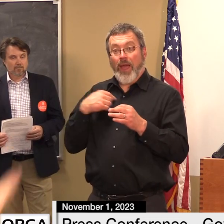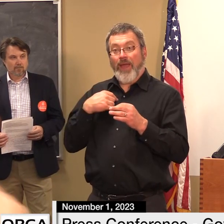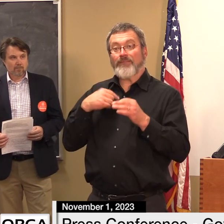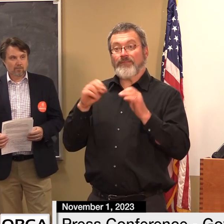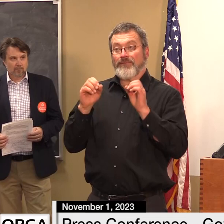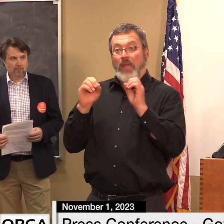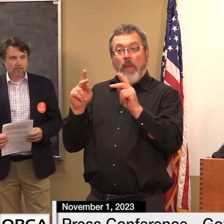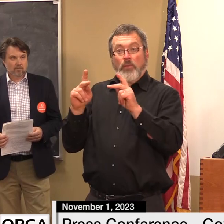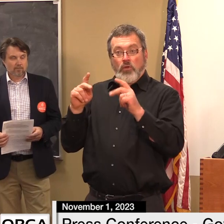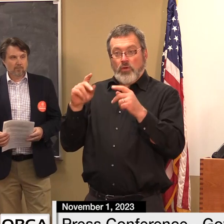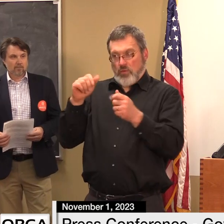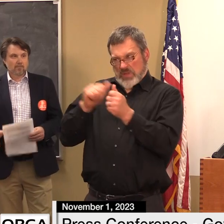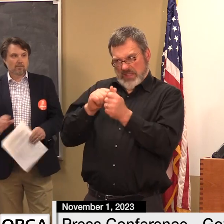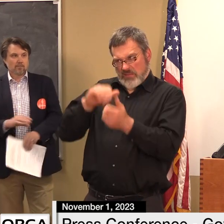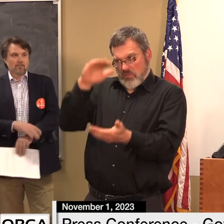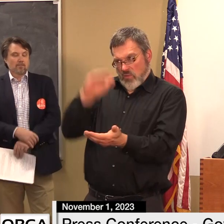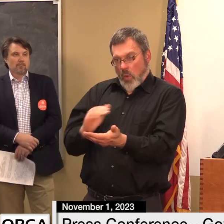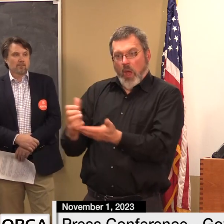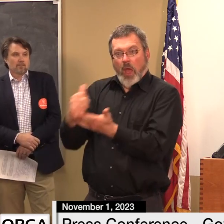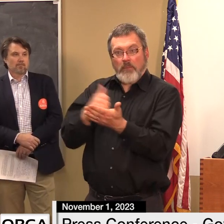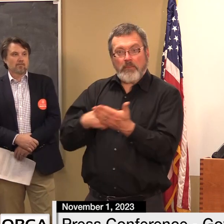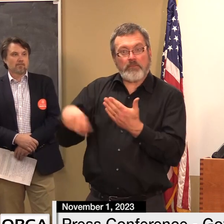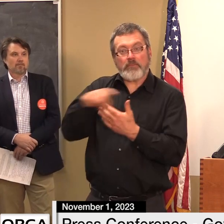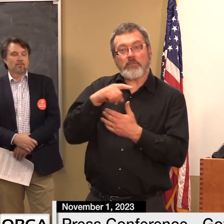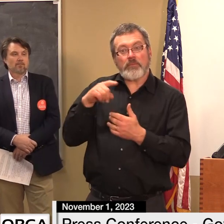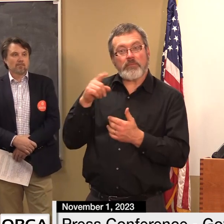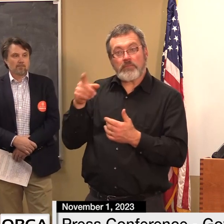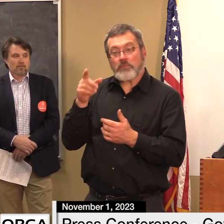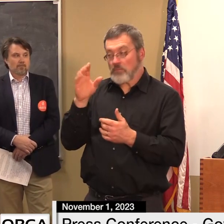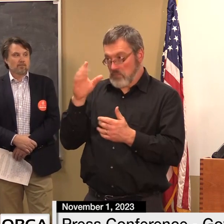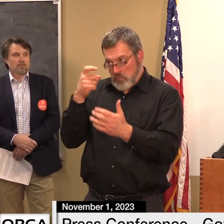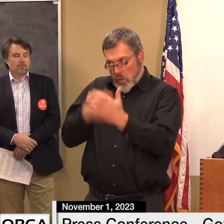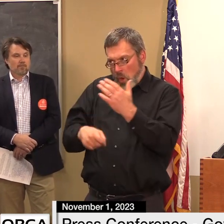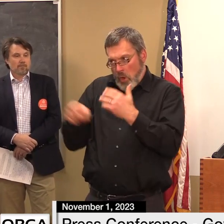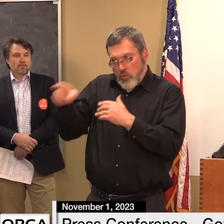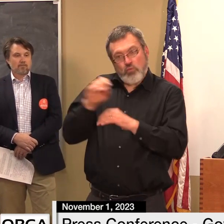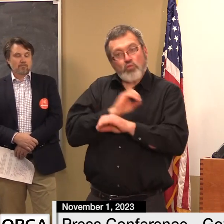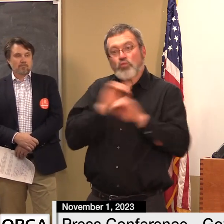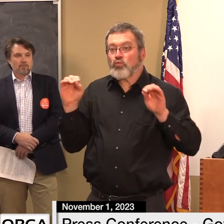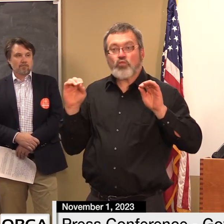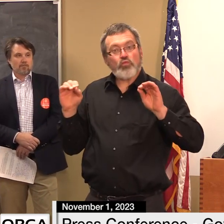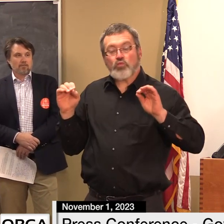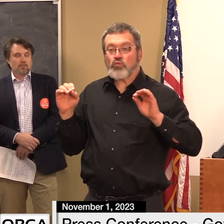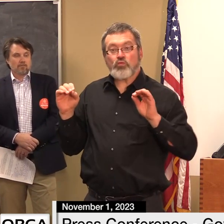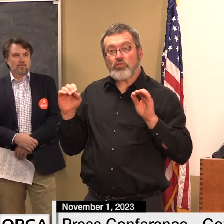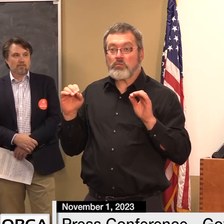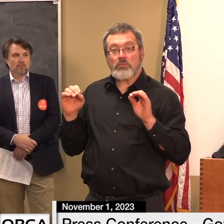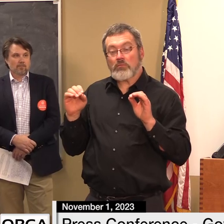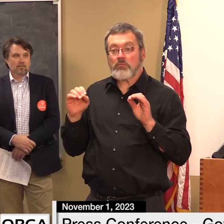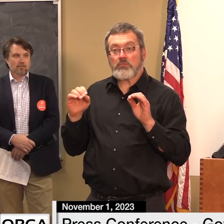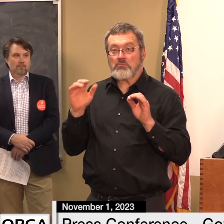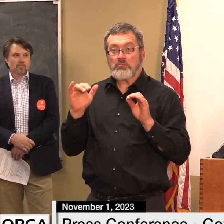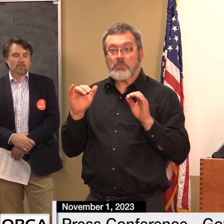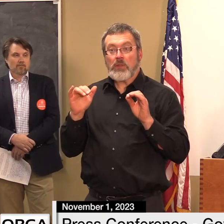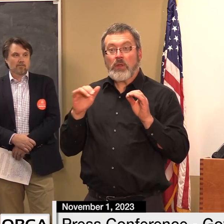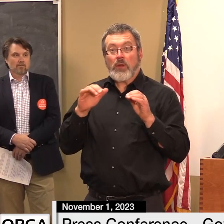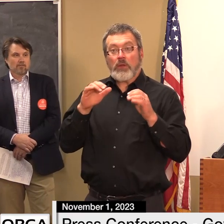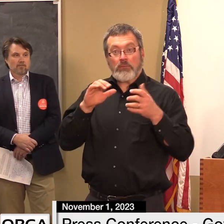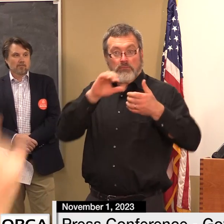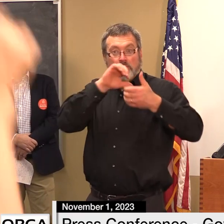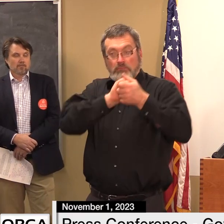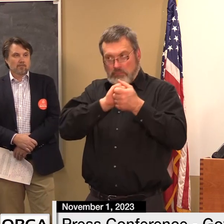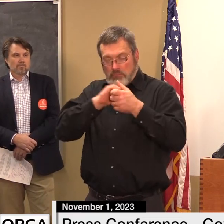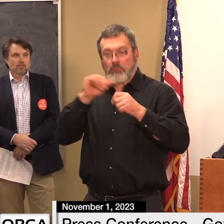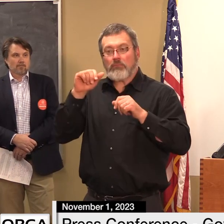low-income Vermonters to have no-cost weatherization services provided. We are also working with partners around the state